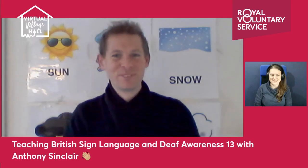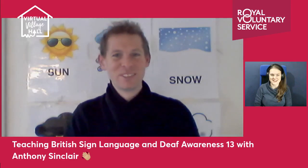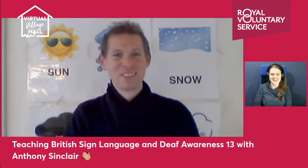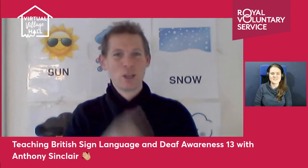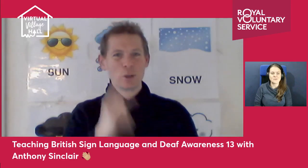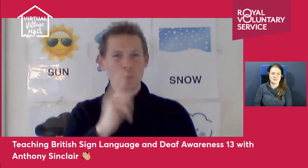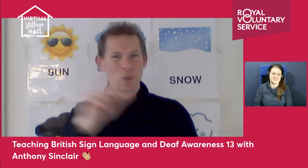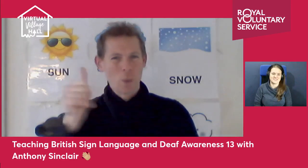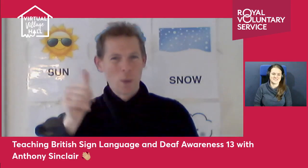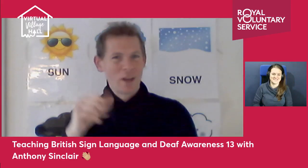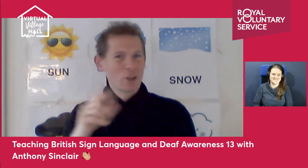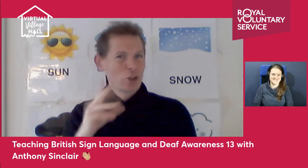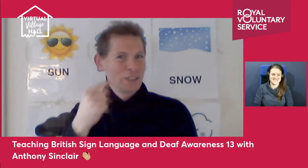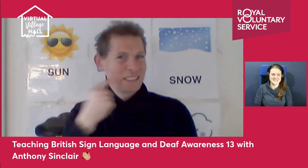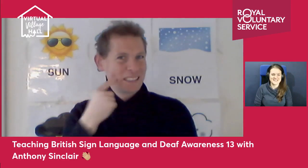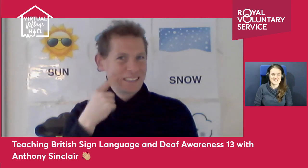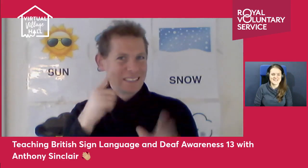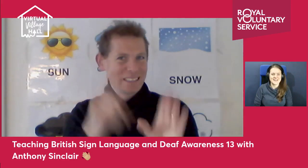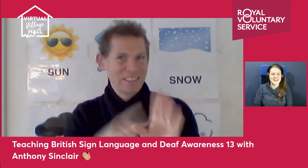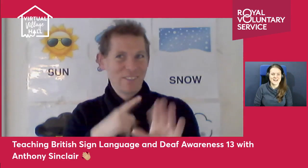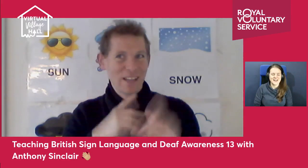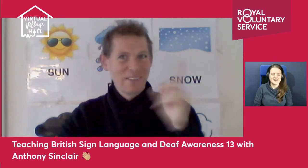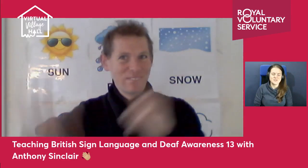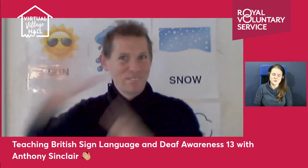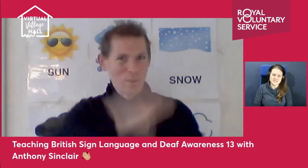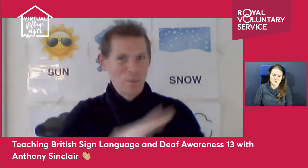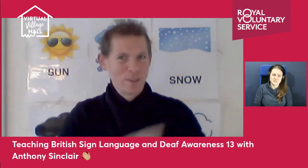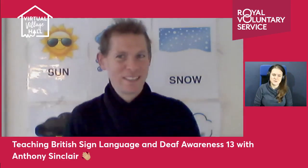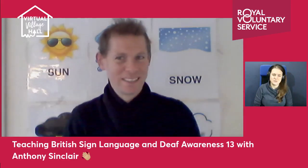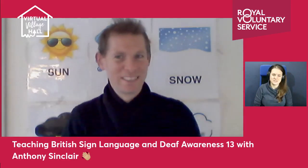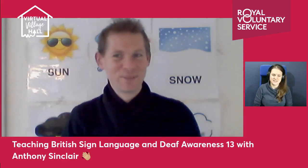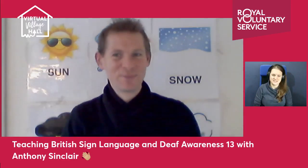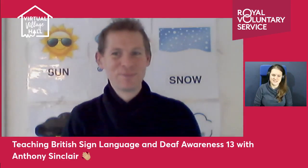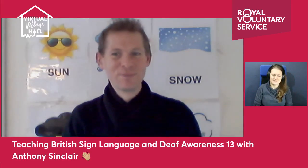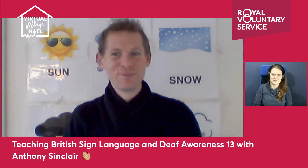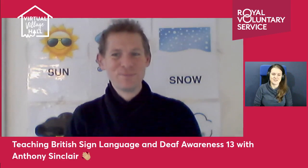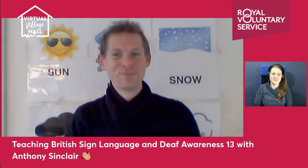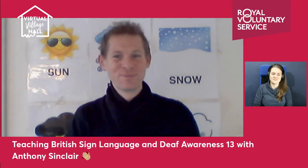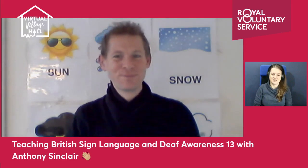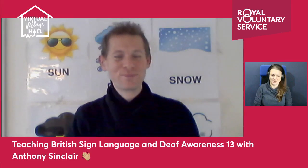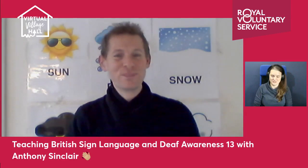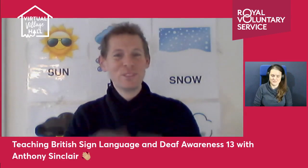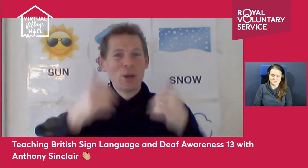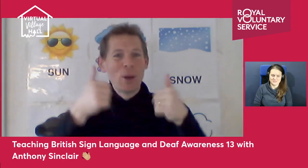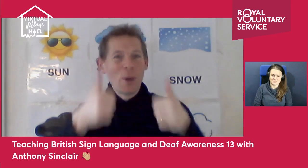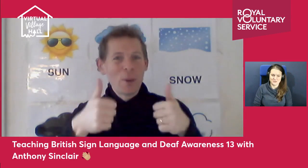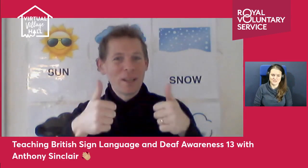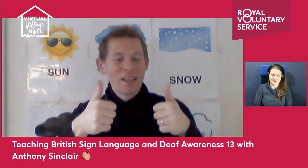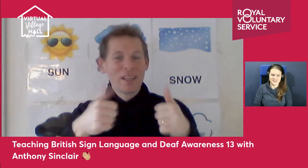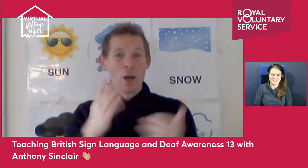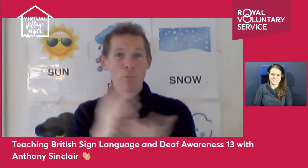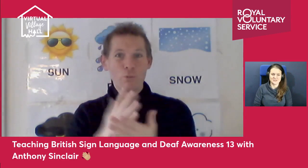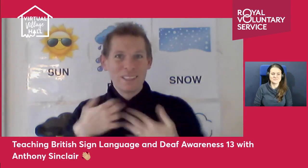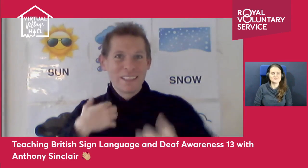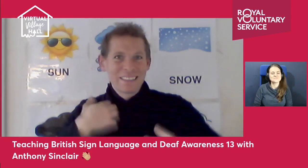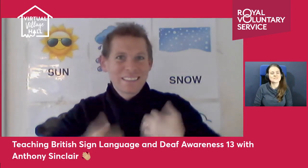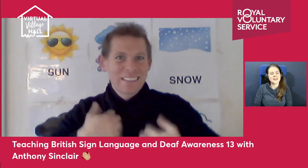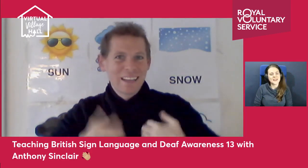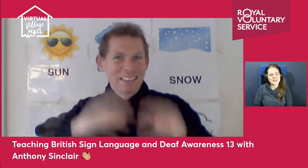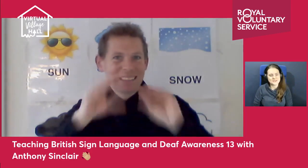last year and even better. I know 2021 wasn't easy for a lot of people, for everyone really.